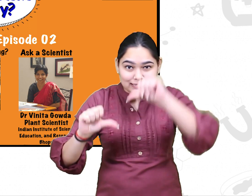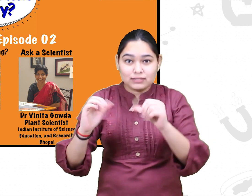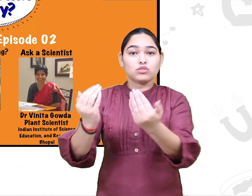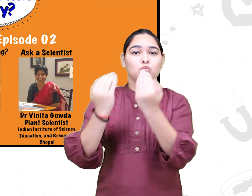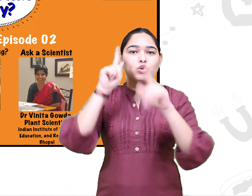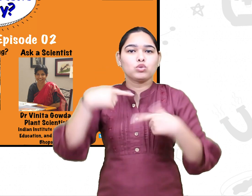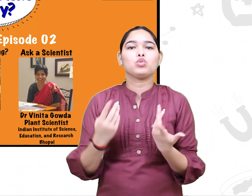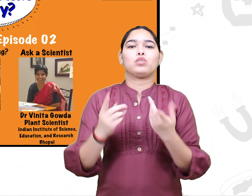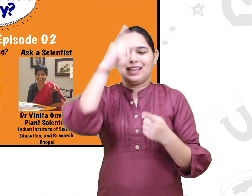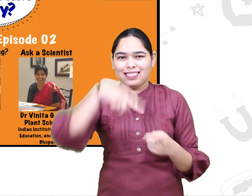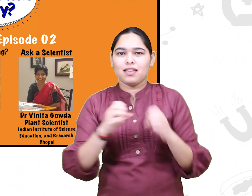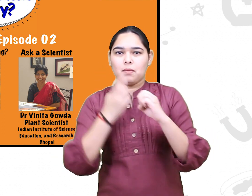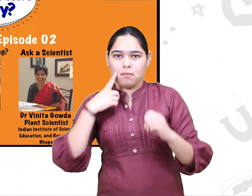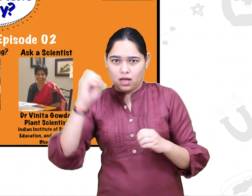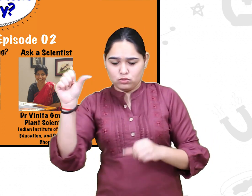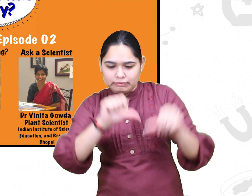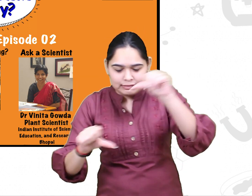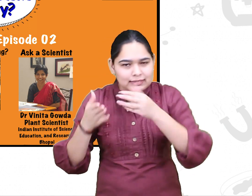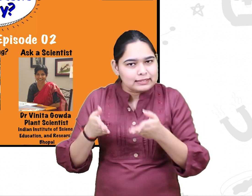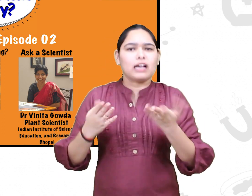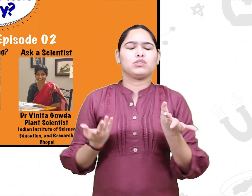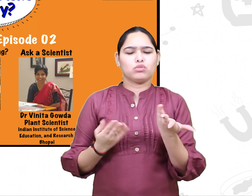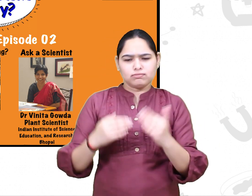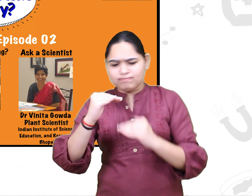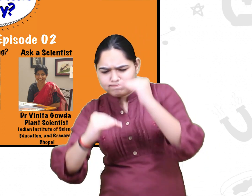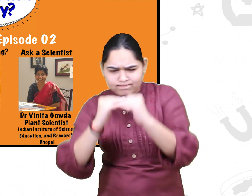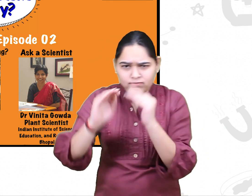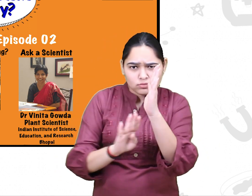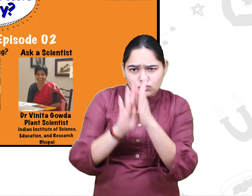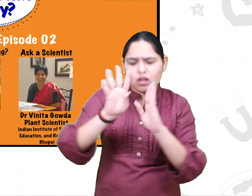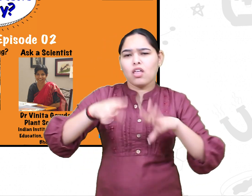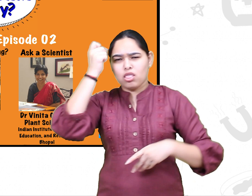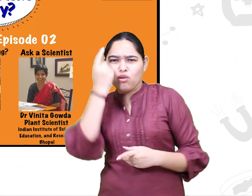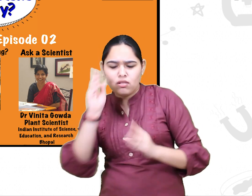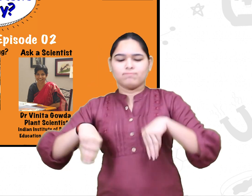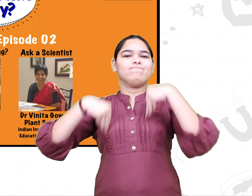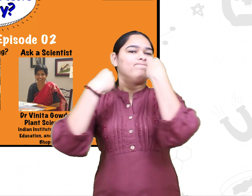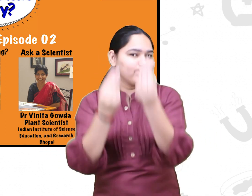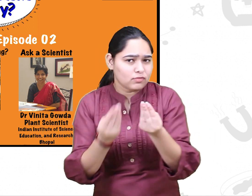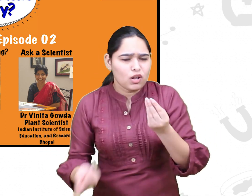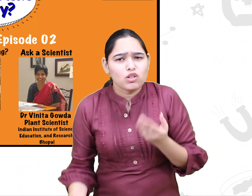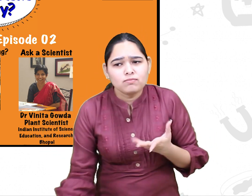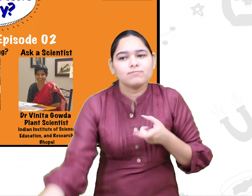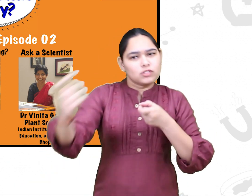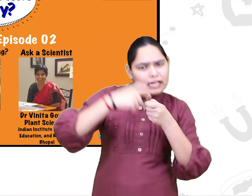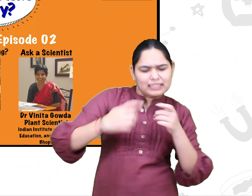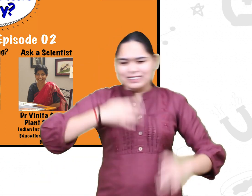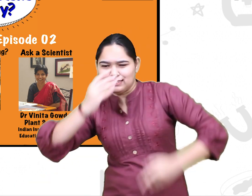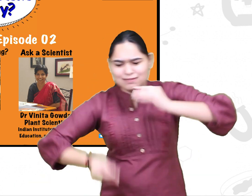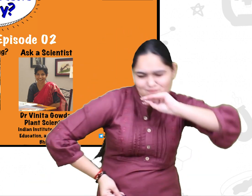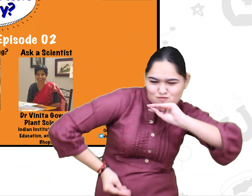by India Bioscience, where we do the research for you to get smarter. Join us as India becomes more